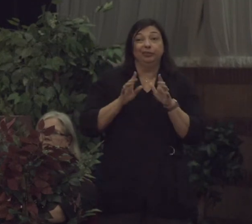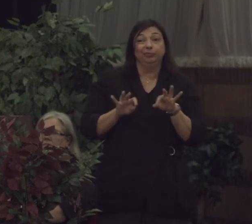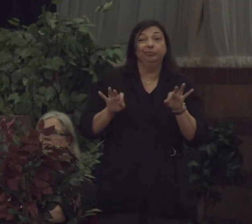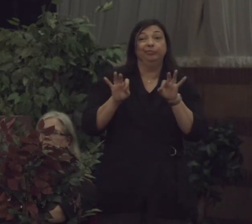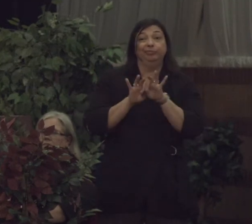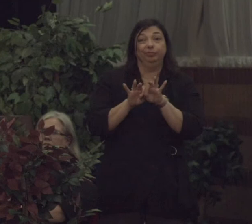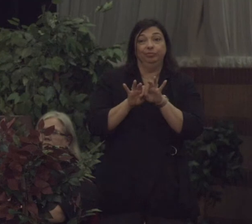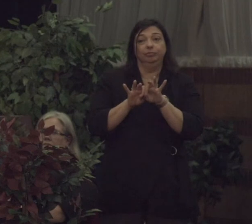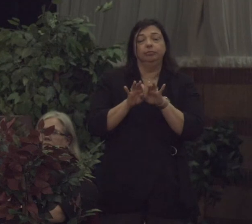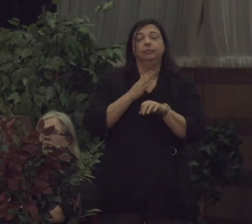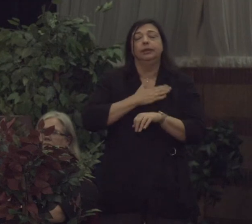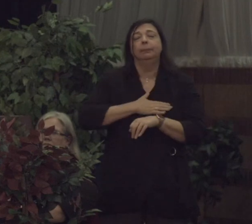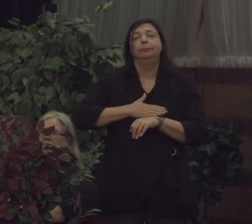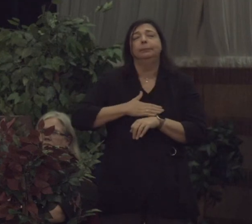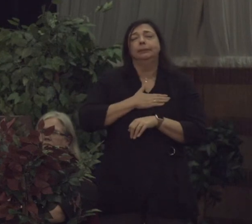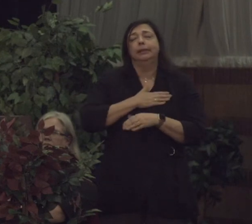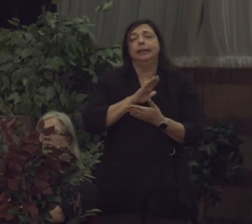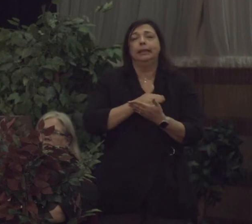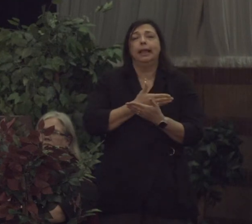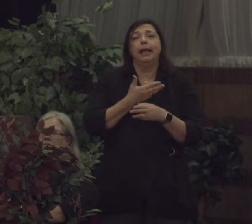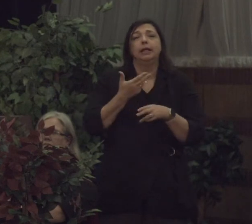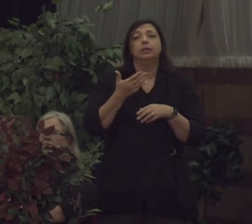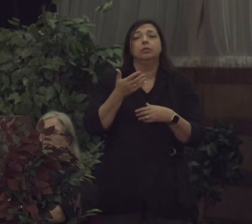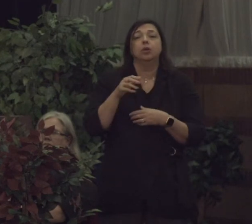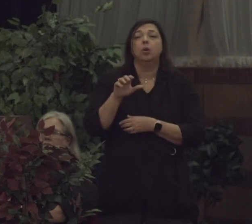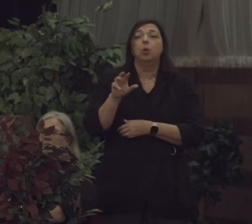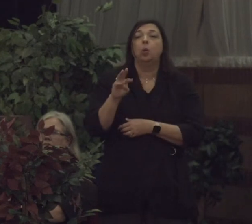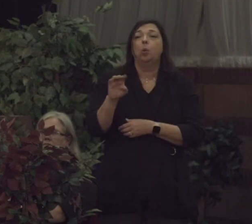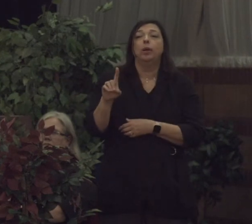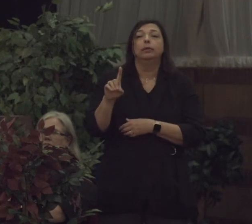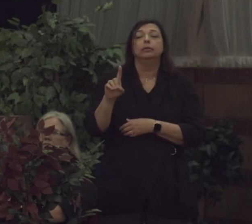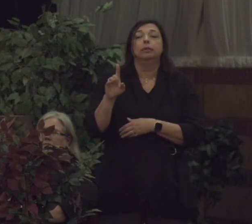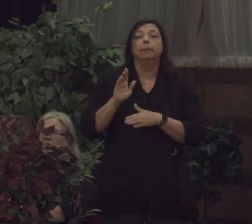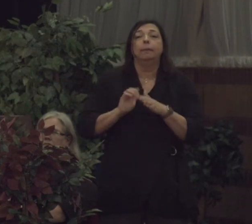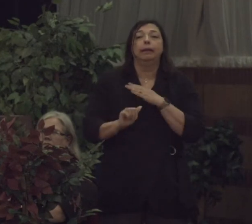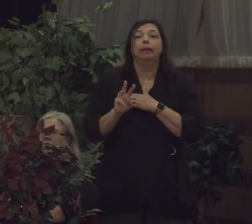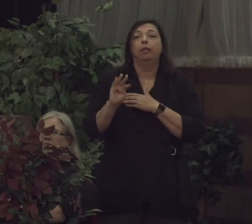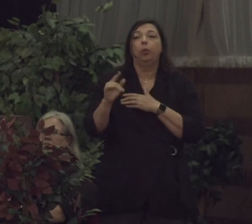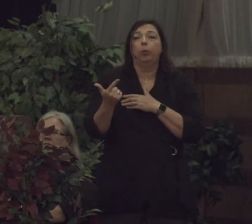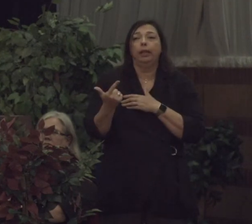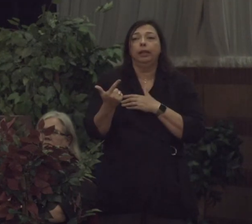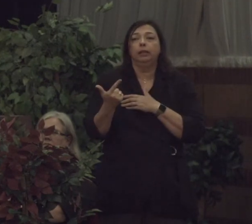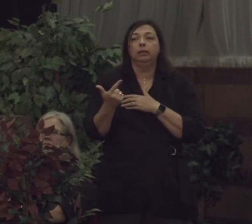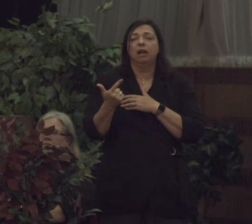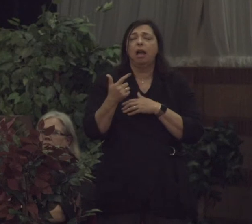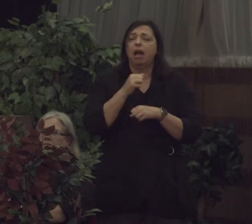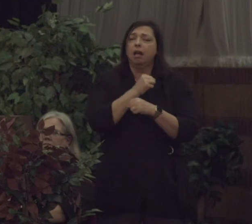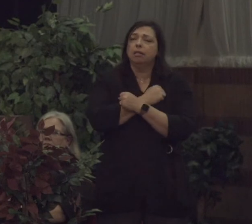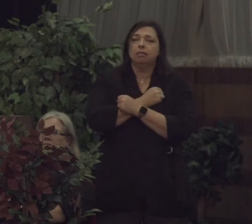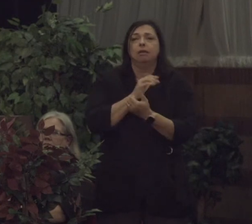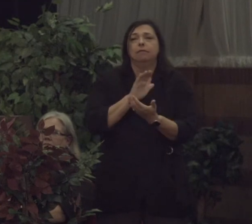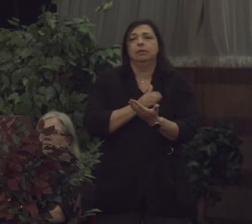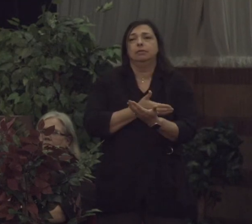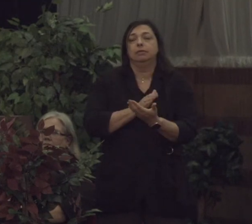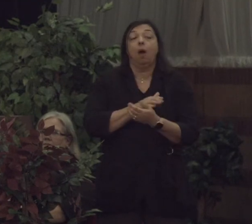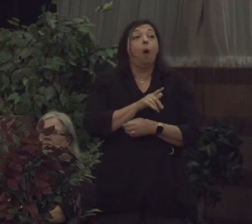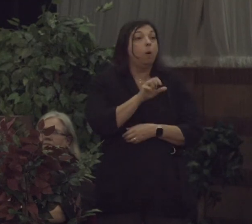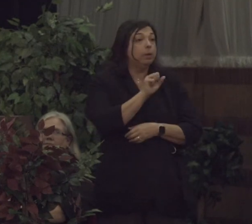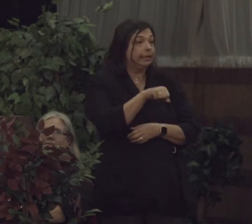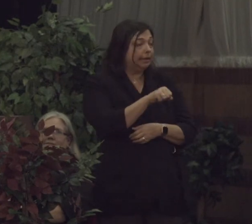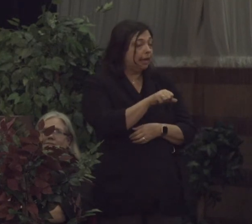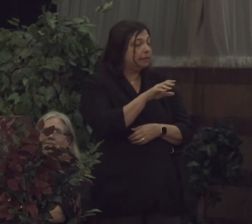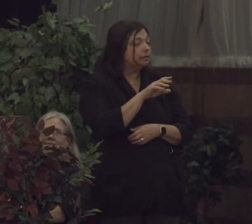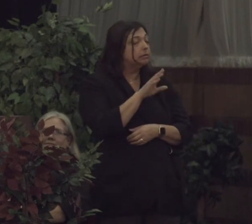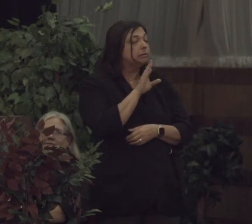foremost, please play Wind Beneath My Wings. I absolutely love that song. Oh, yes, ma'am.